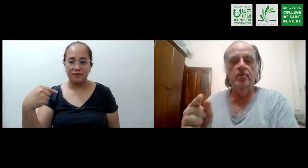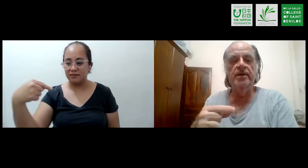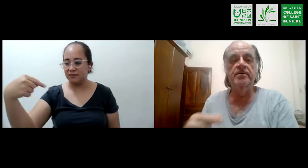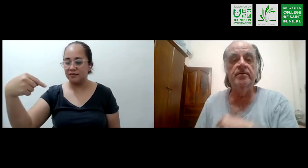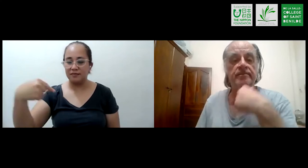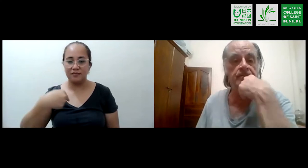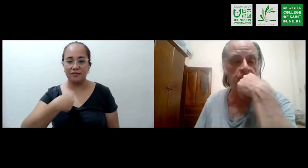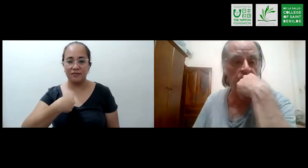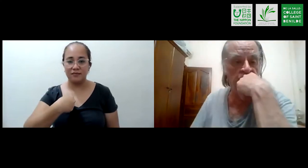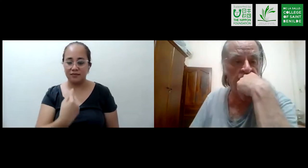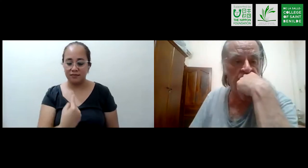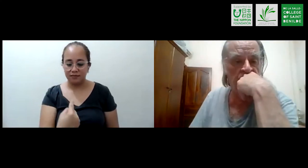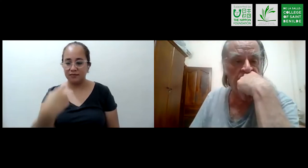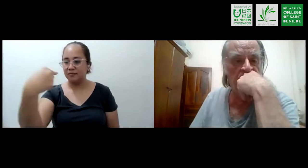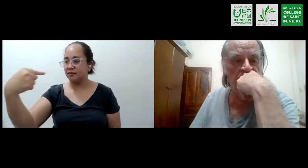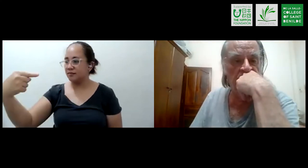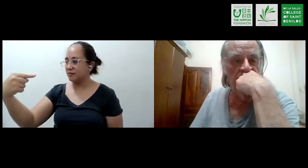Depends on the wrist.